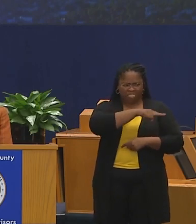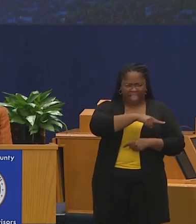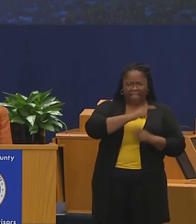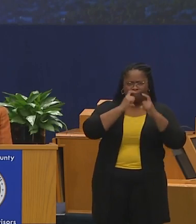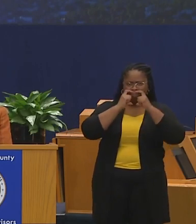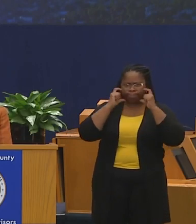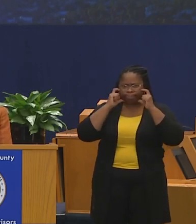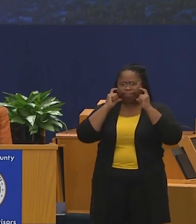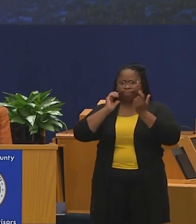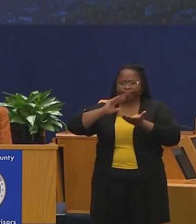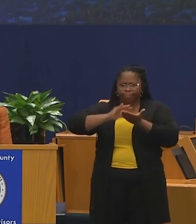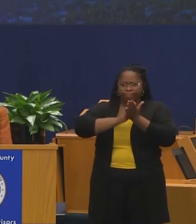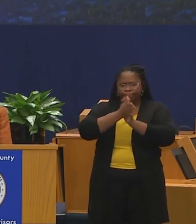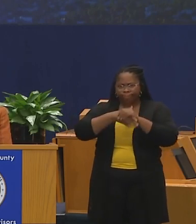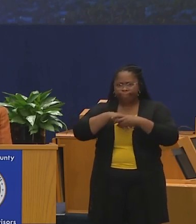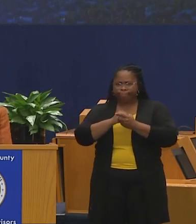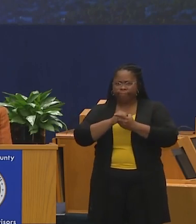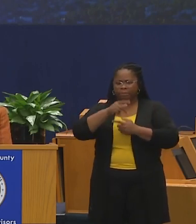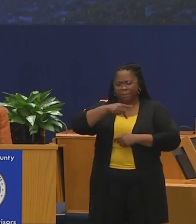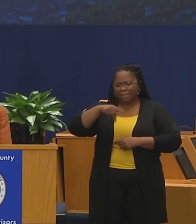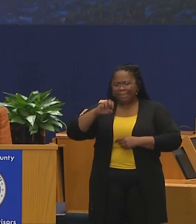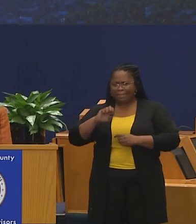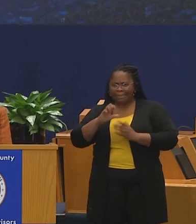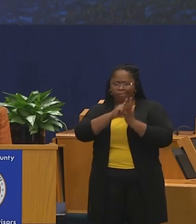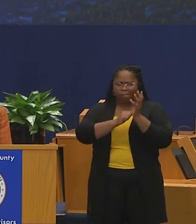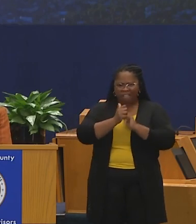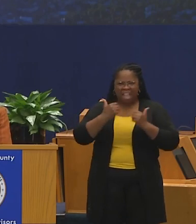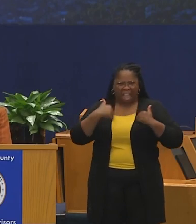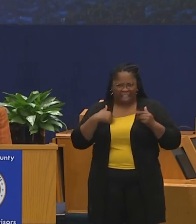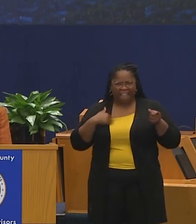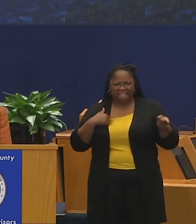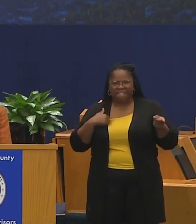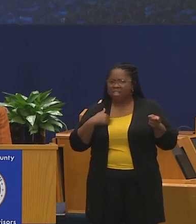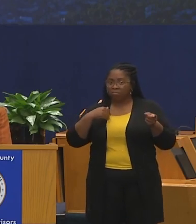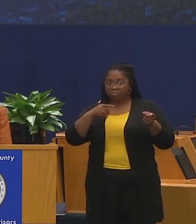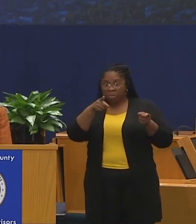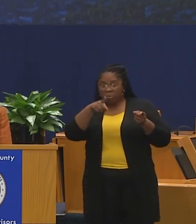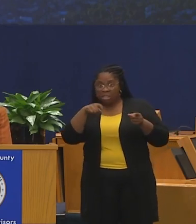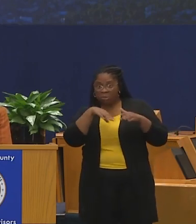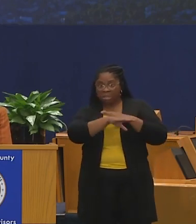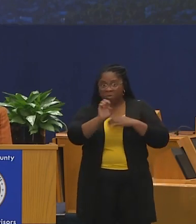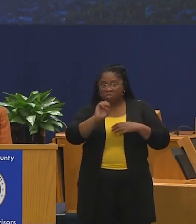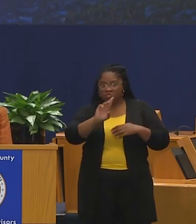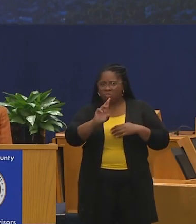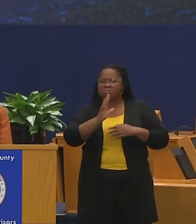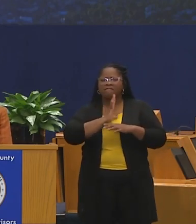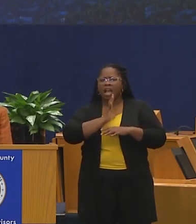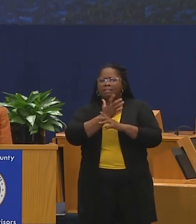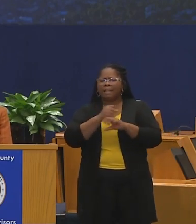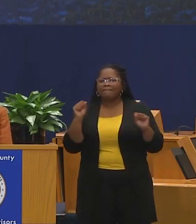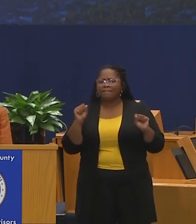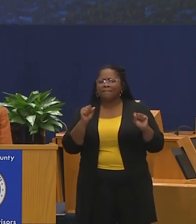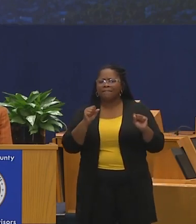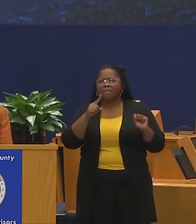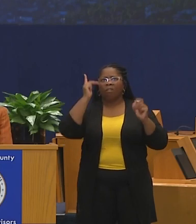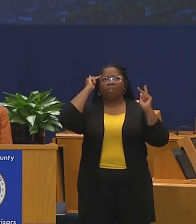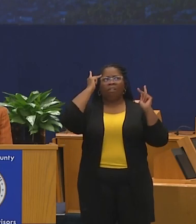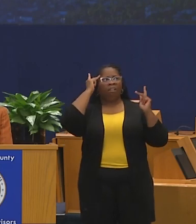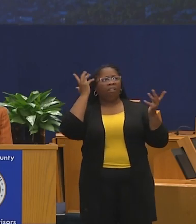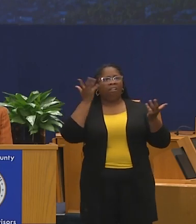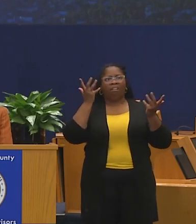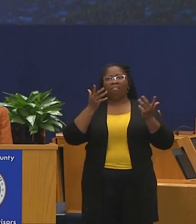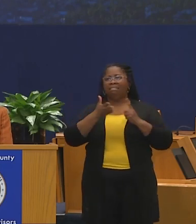with appropriate personal protective equipment, and it is safe for you to go there. You don't need to be worried that you might get sick